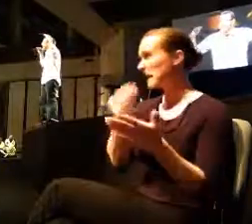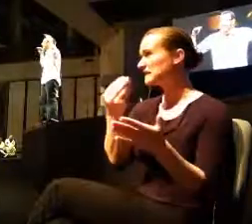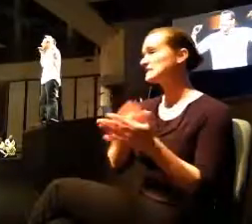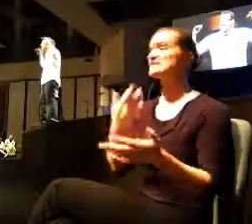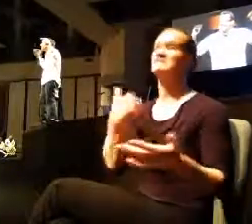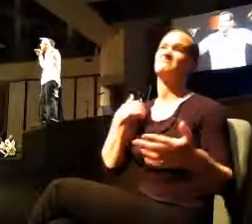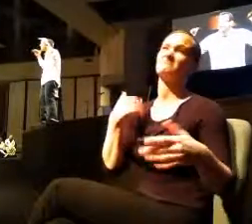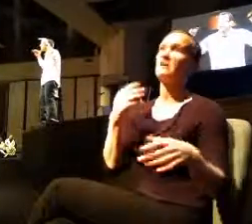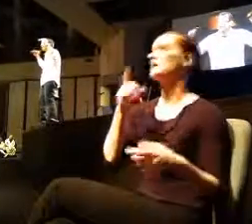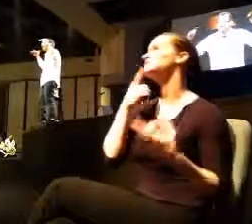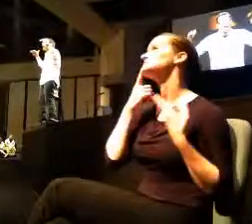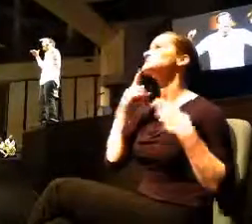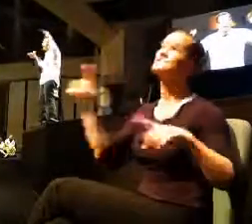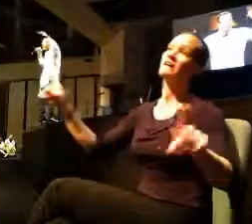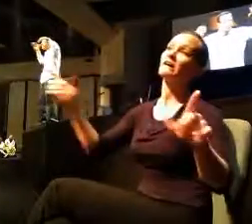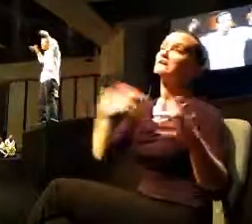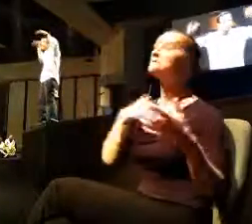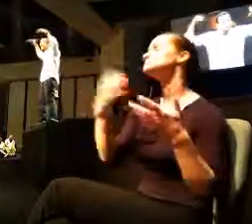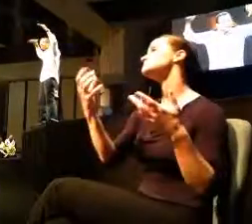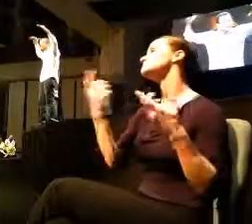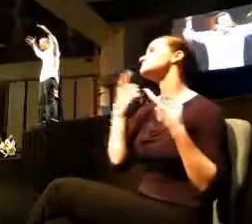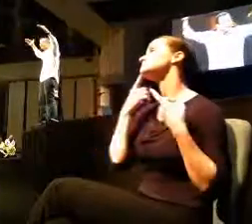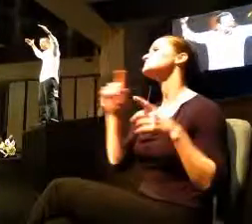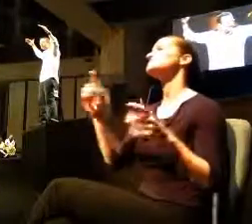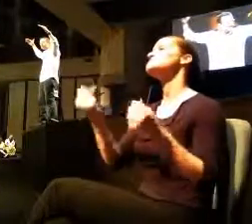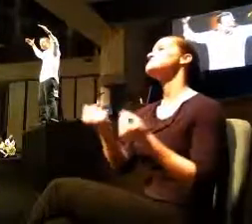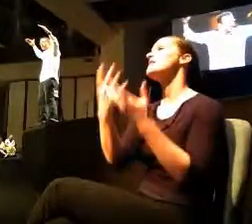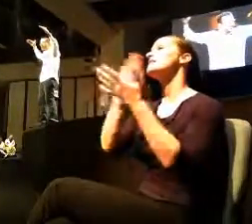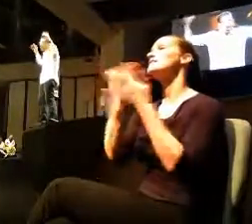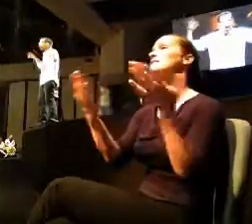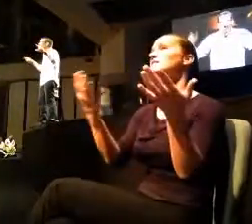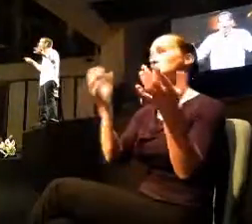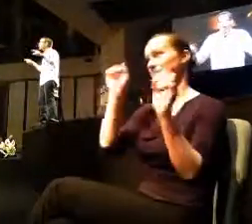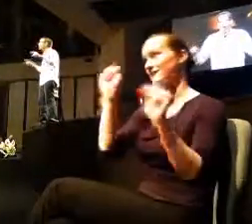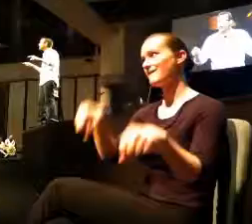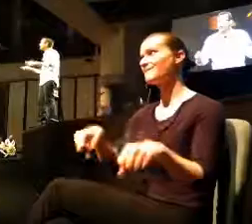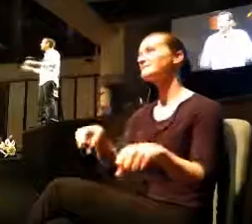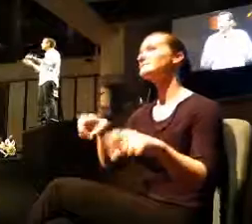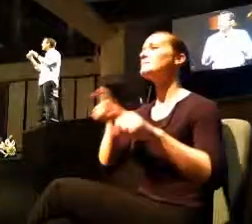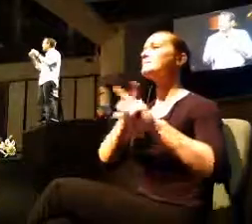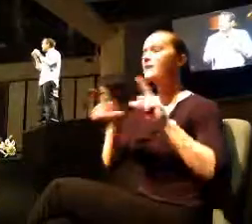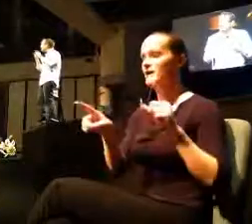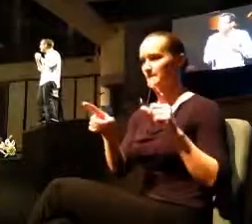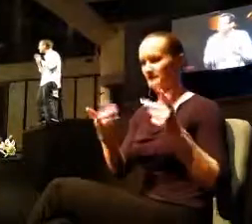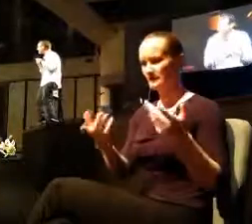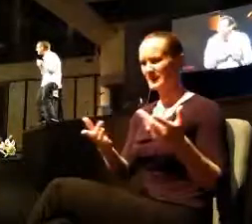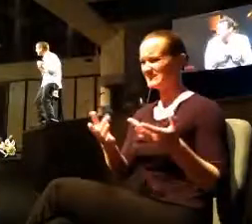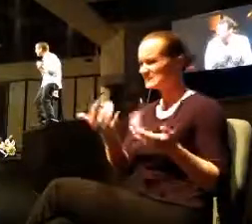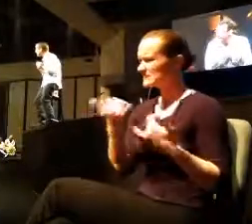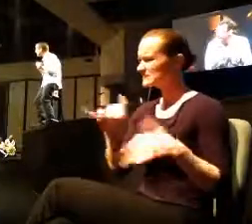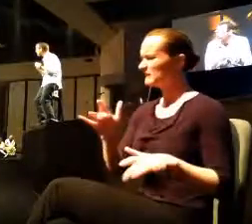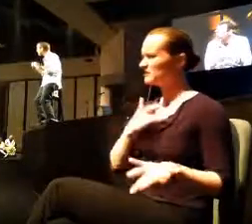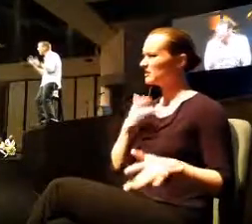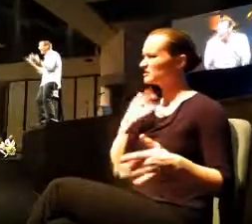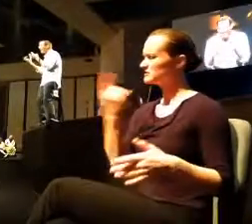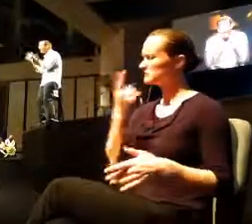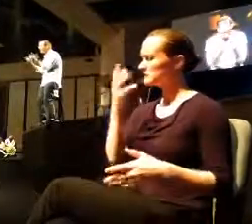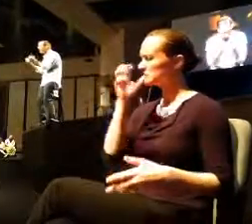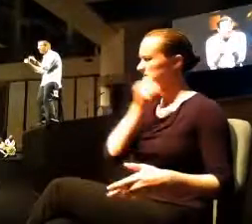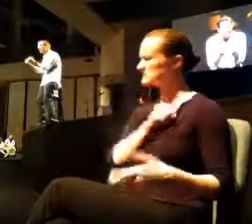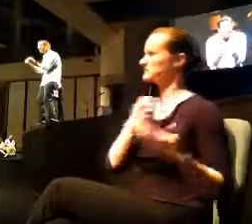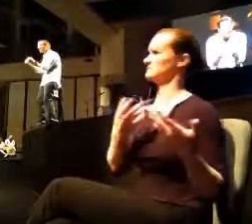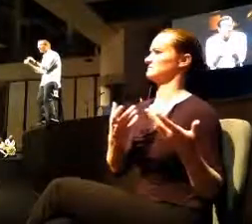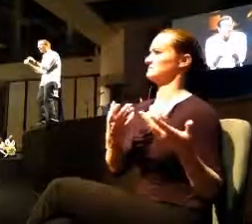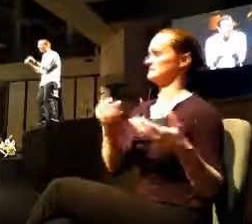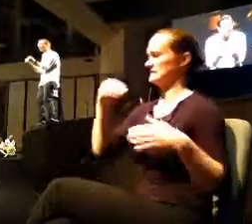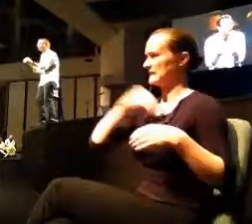achievements. And it just feels like more of those same kinds of achievements aren't going to fill this kind of emptiness in my soul. And there